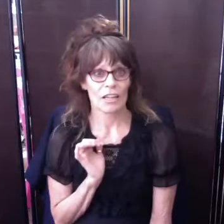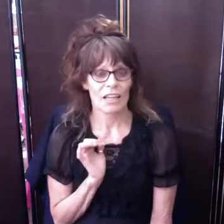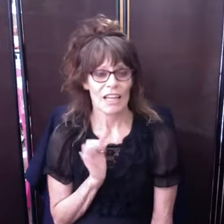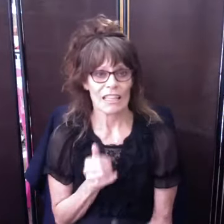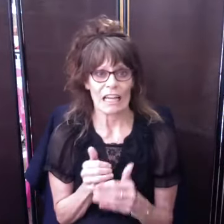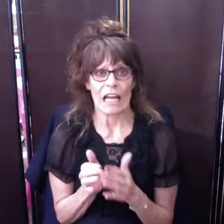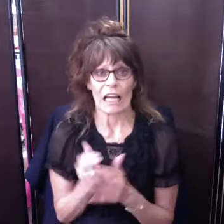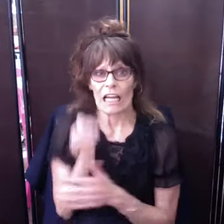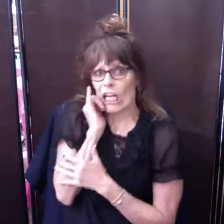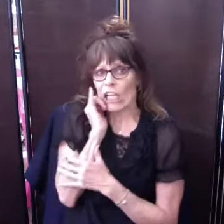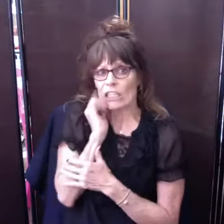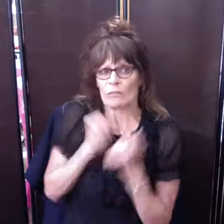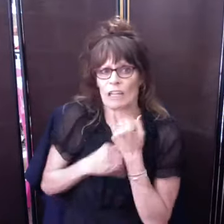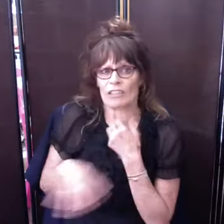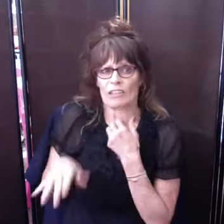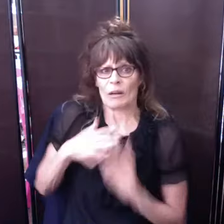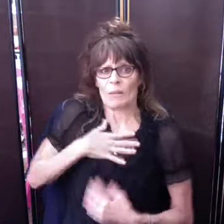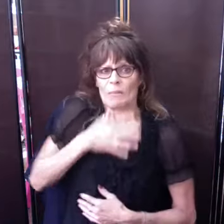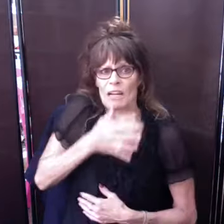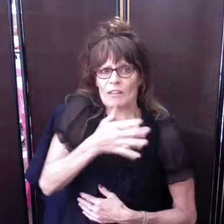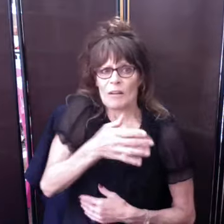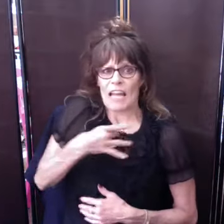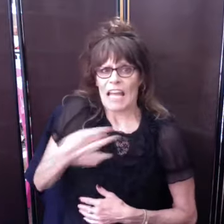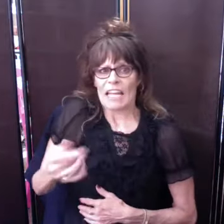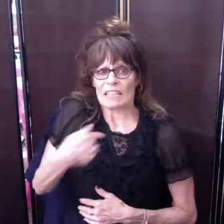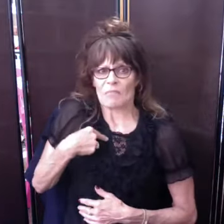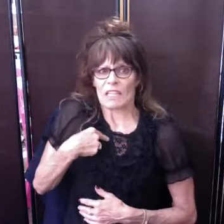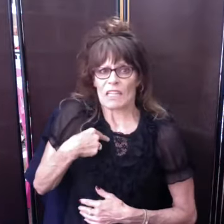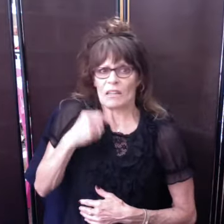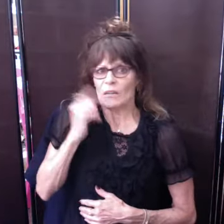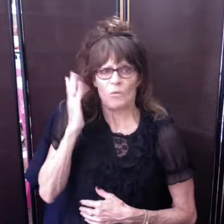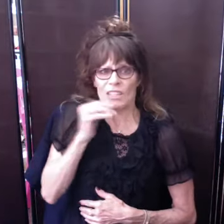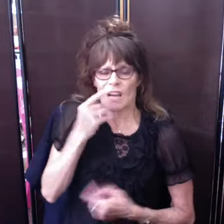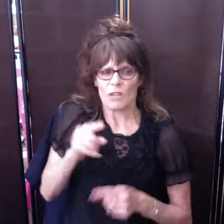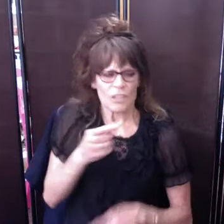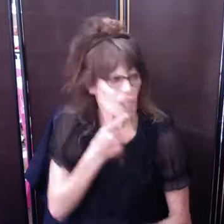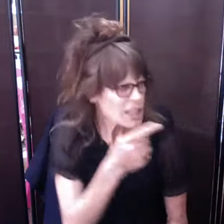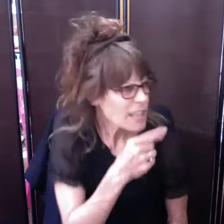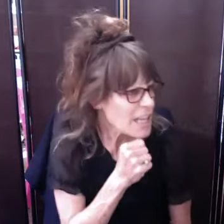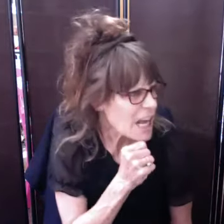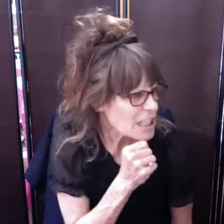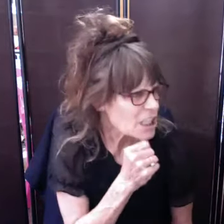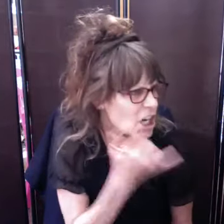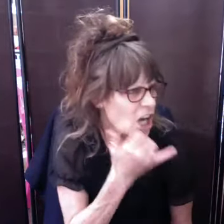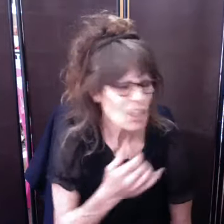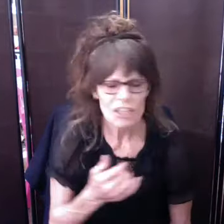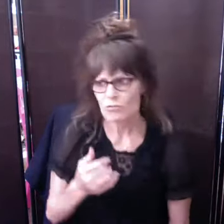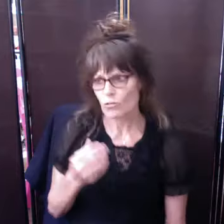she hates me. This is never going to work. And he said, you keep calling her. Did she tell you not to call her? And I said, no. And he said, you call her next Sunday. You just keep